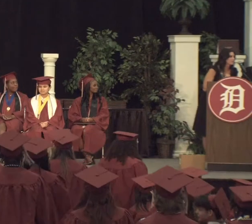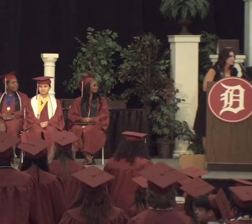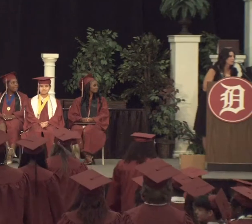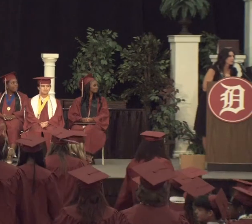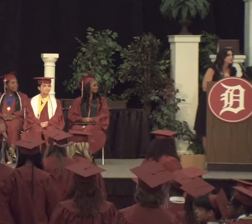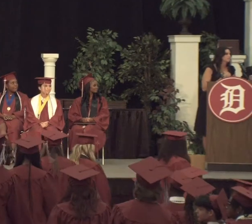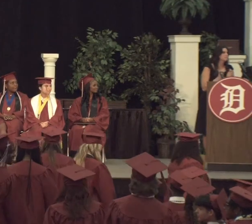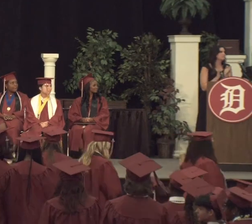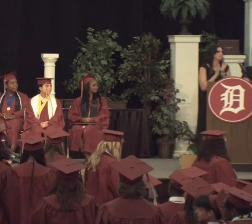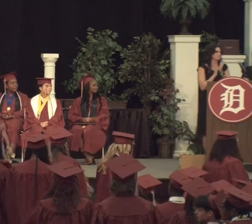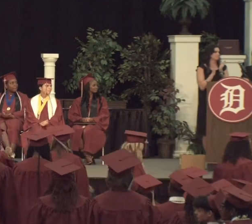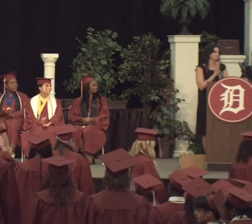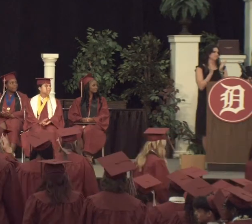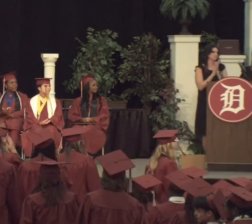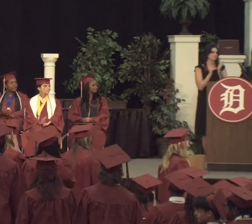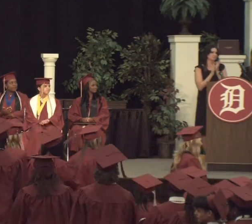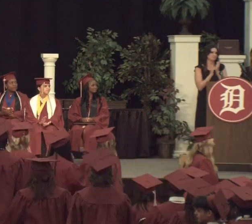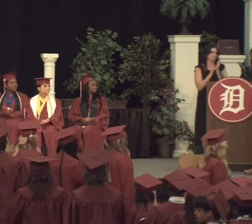Elizabeth Ford.